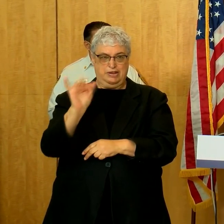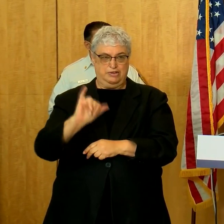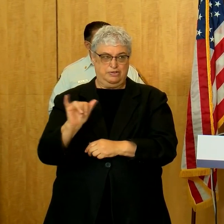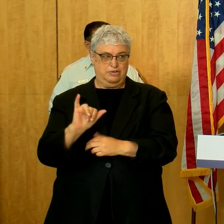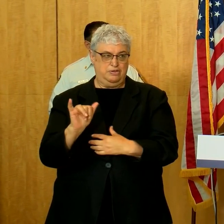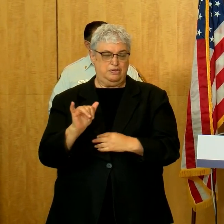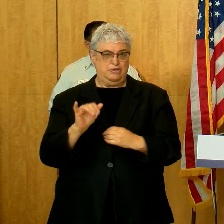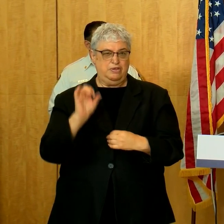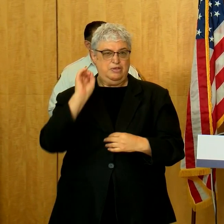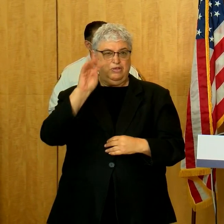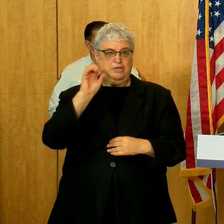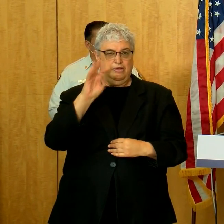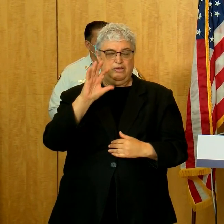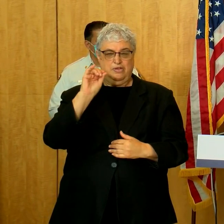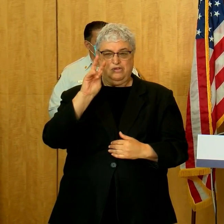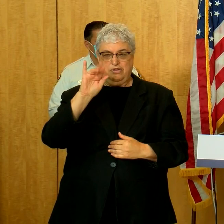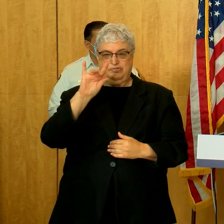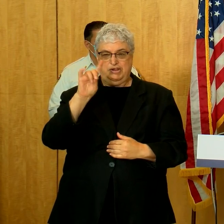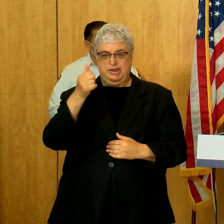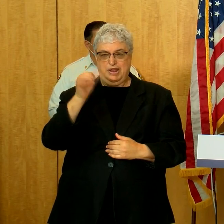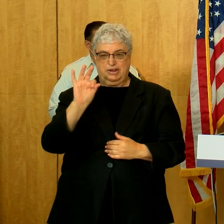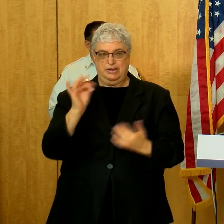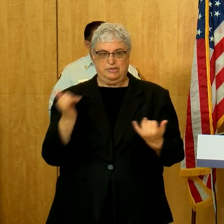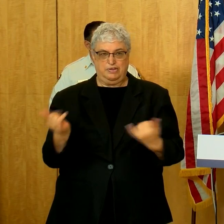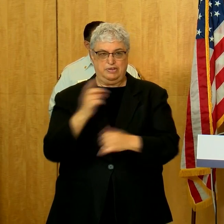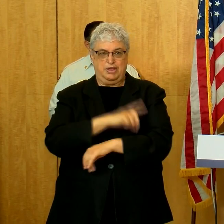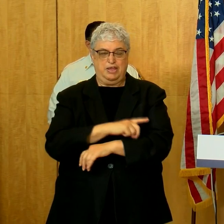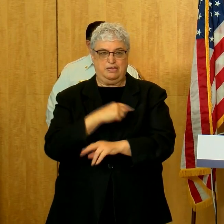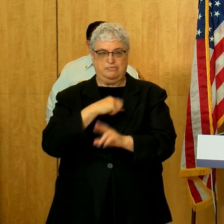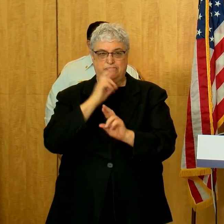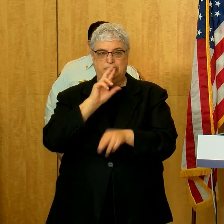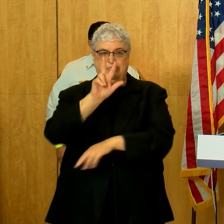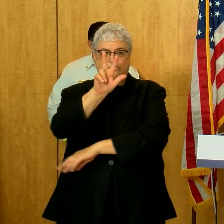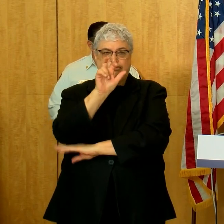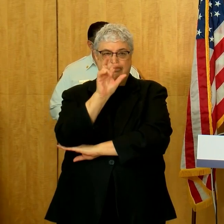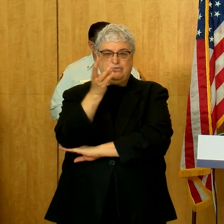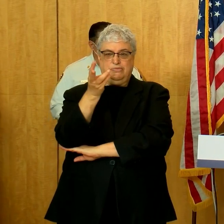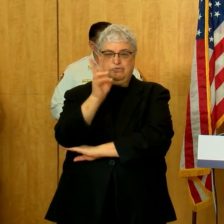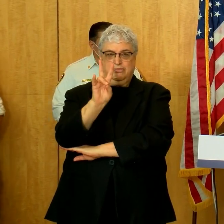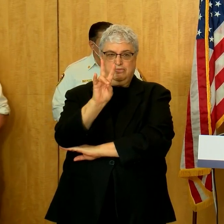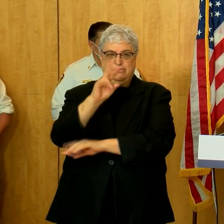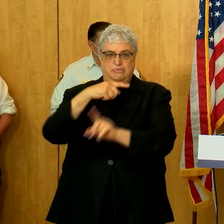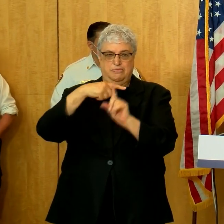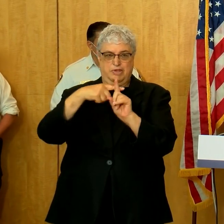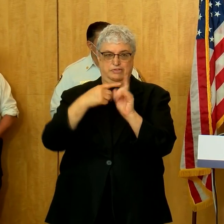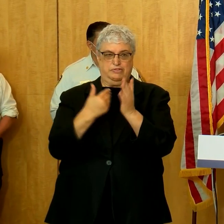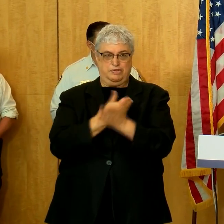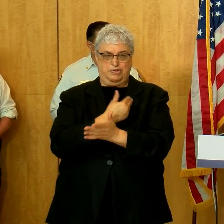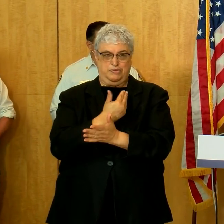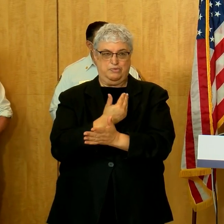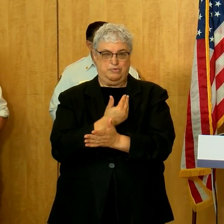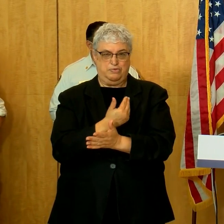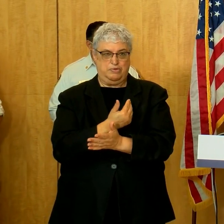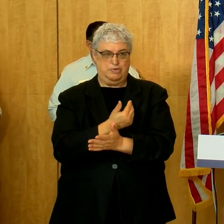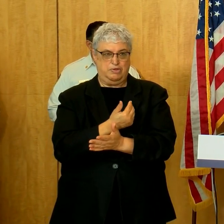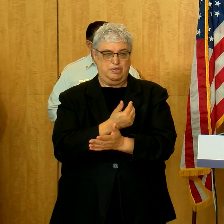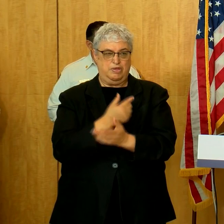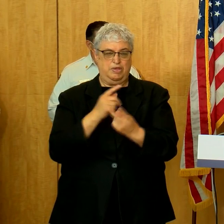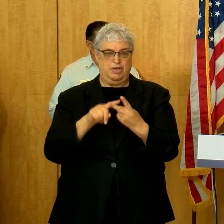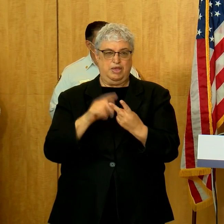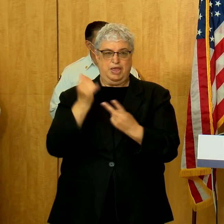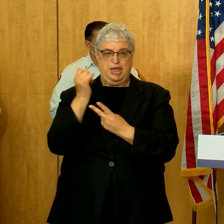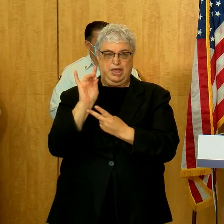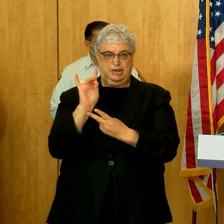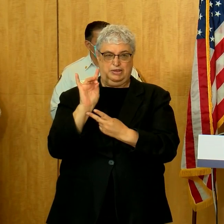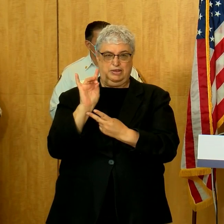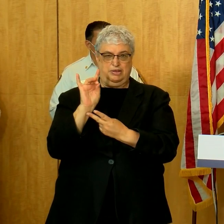So let me give a brief status report. As of today, we're reporting 367 new positive cases. And